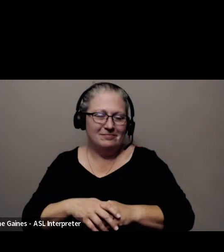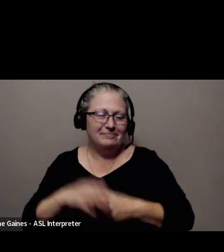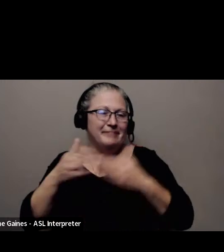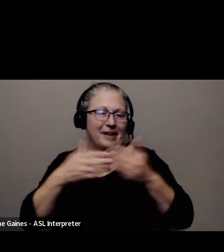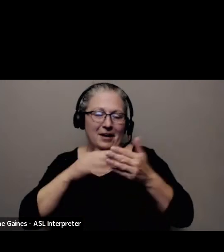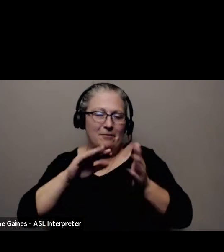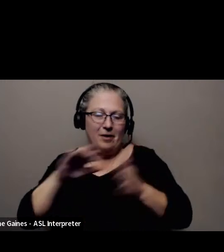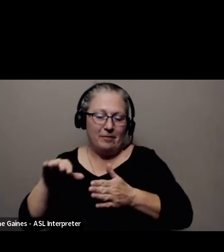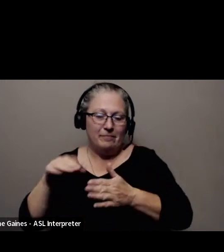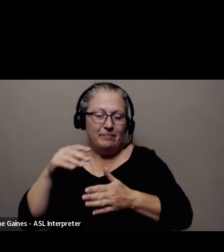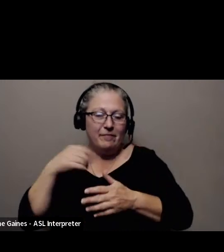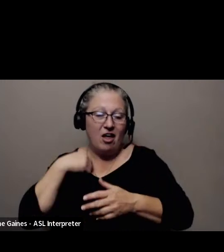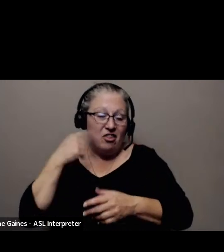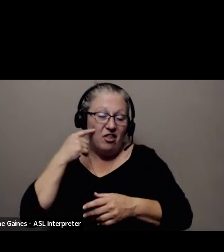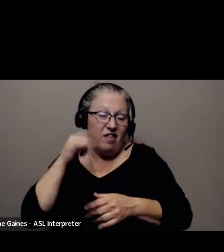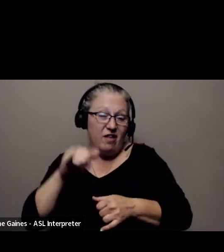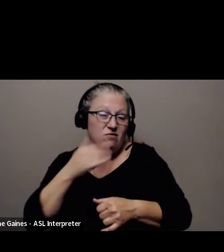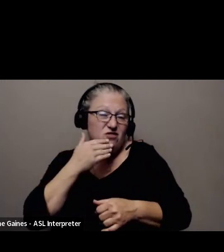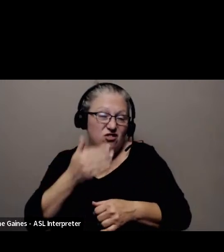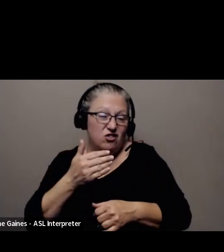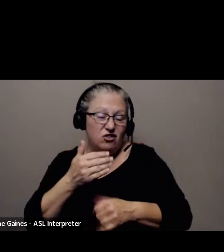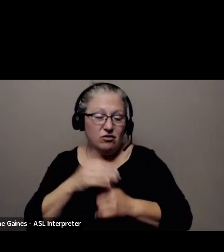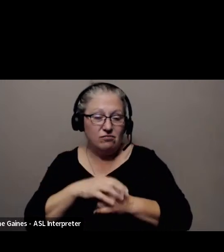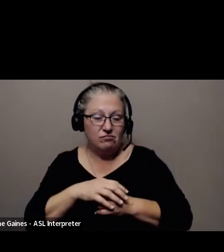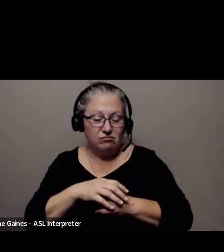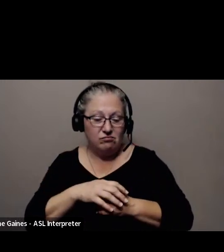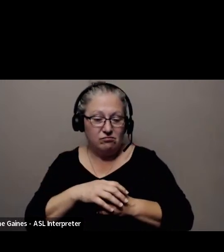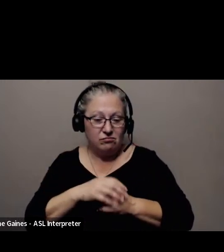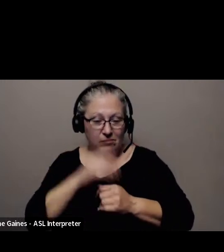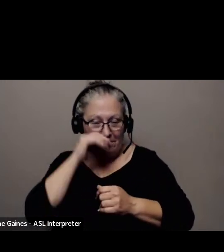Anyway, I thought it was a very good,